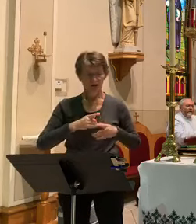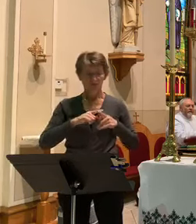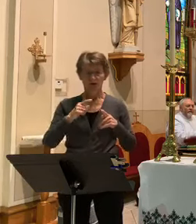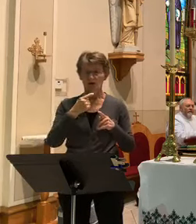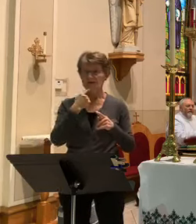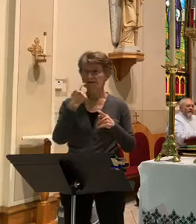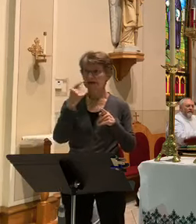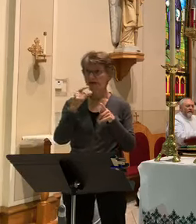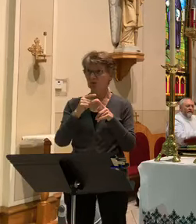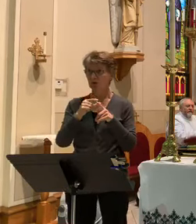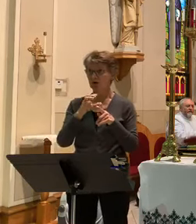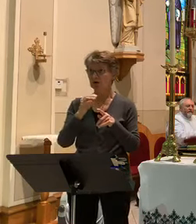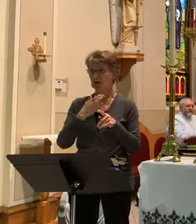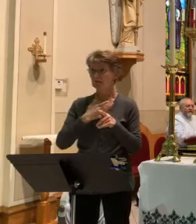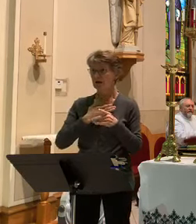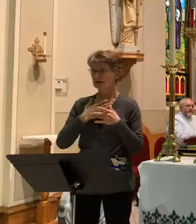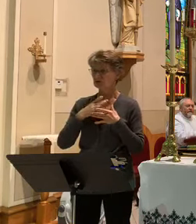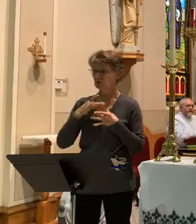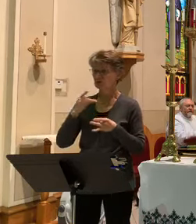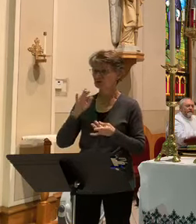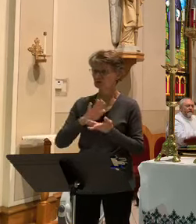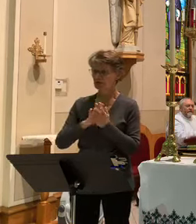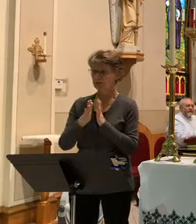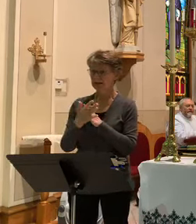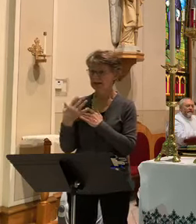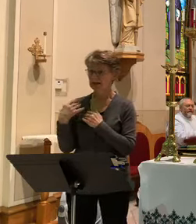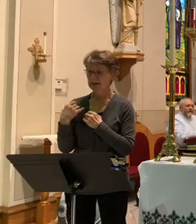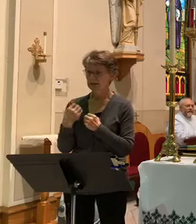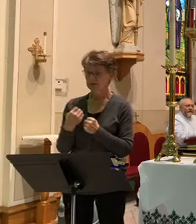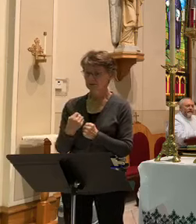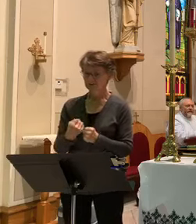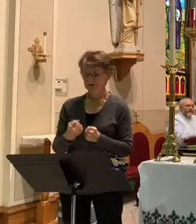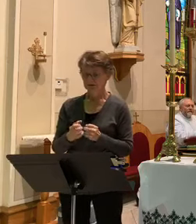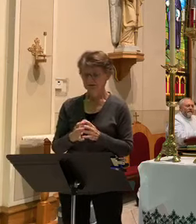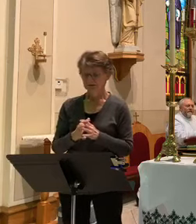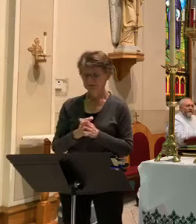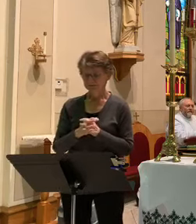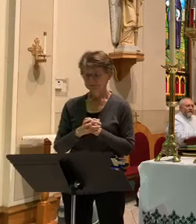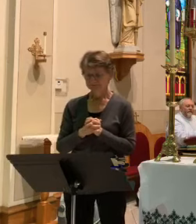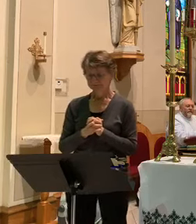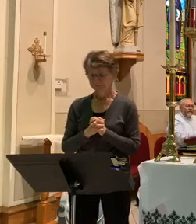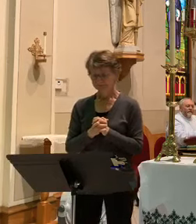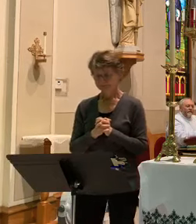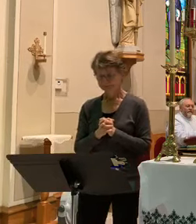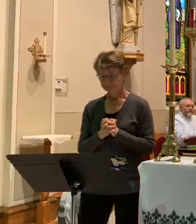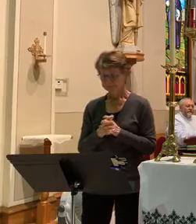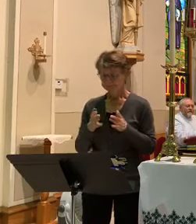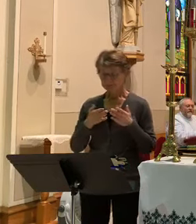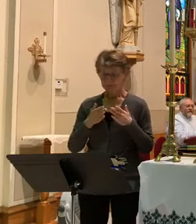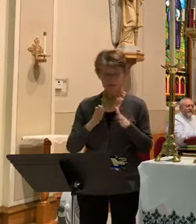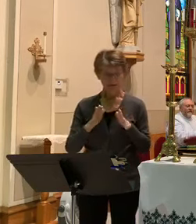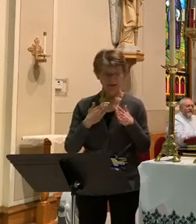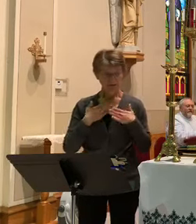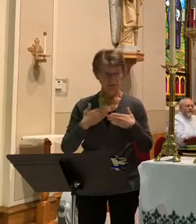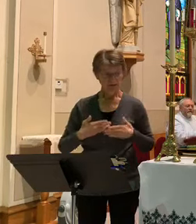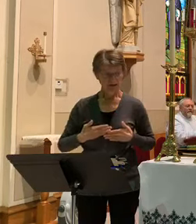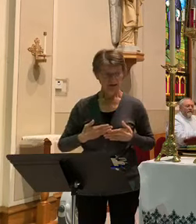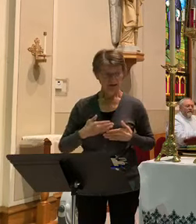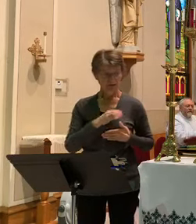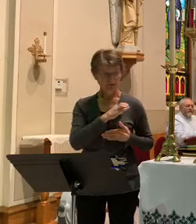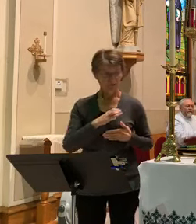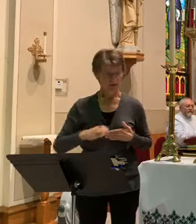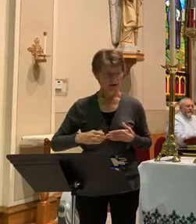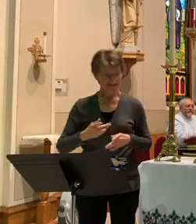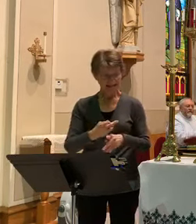roof, but only say the word and my soul shall be healed. May the body of Christ keep